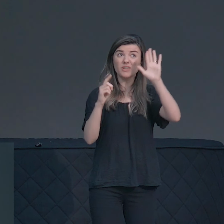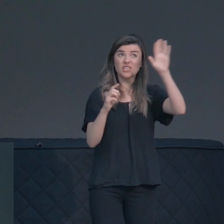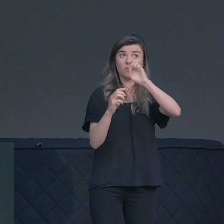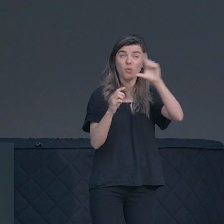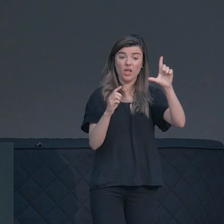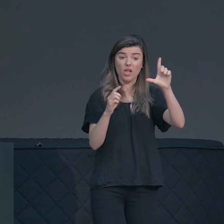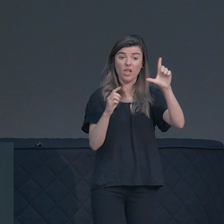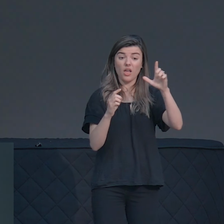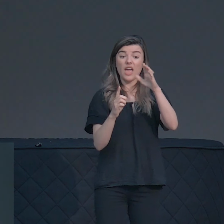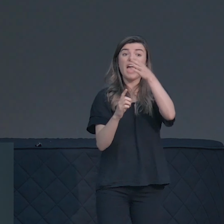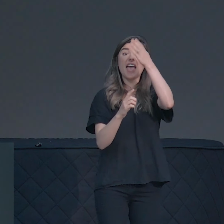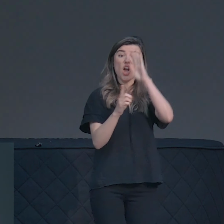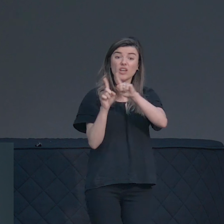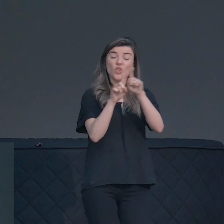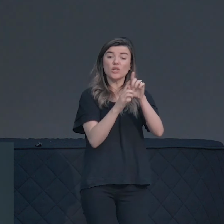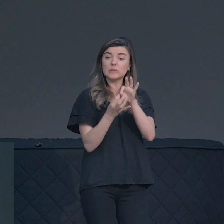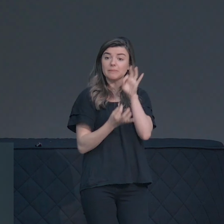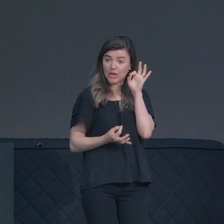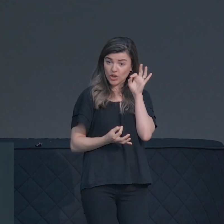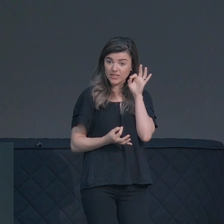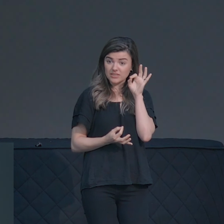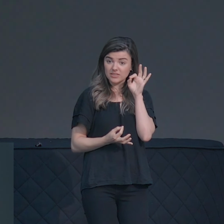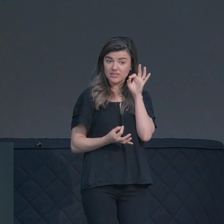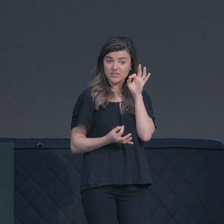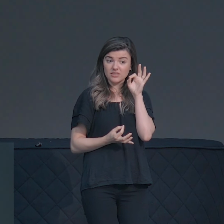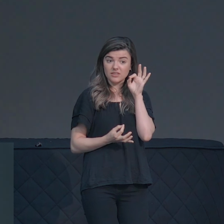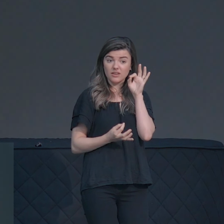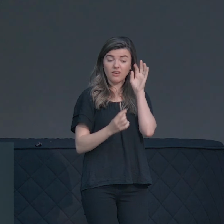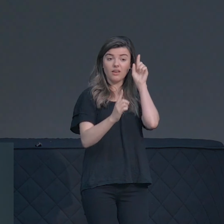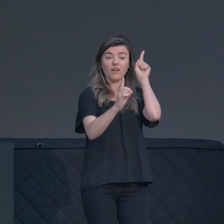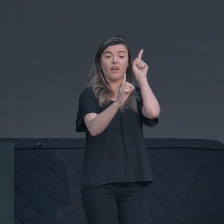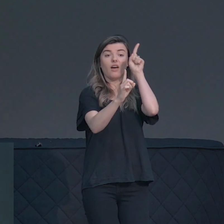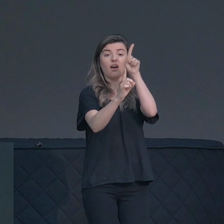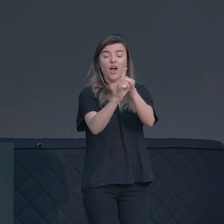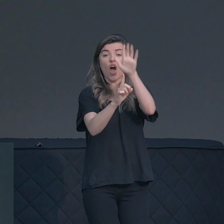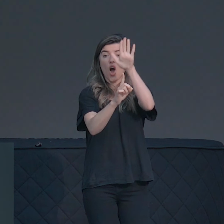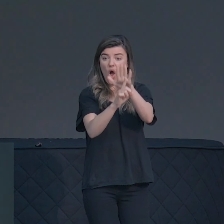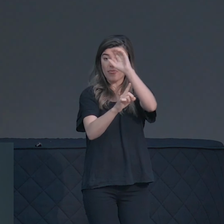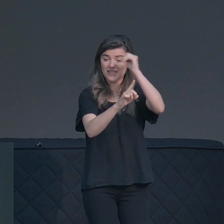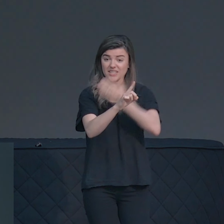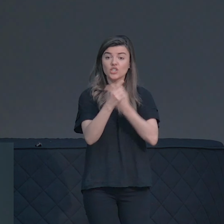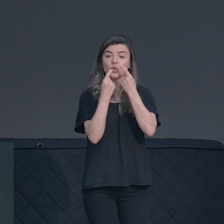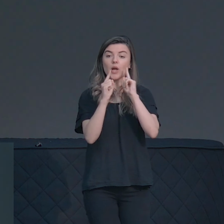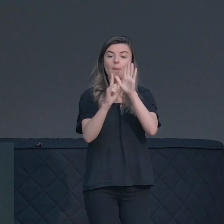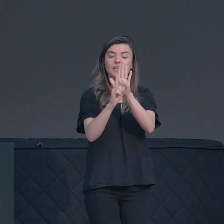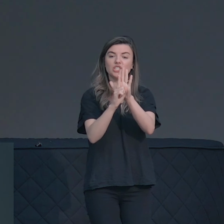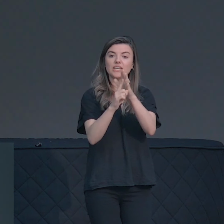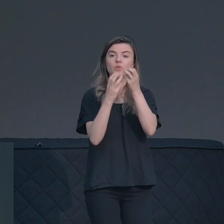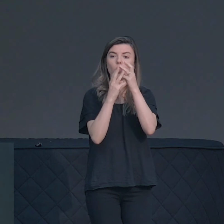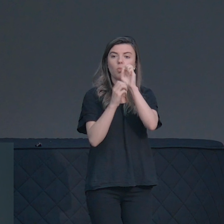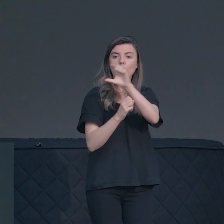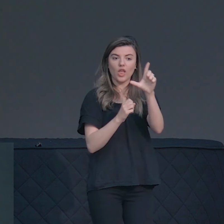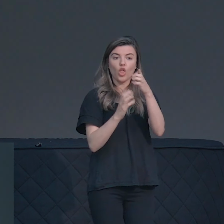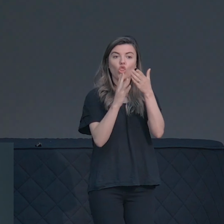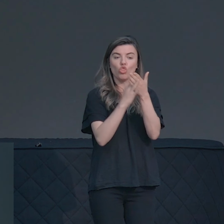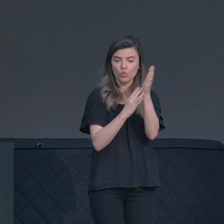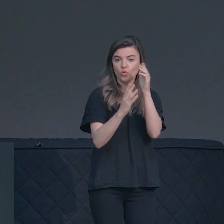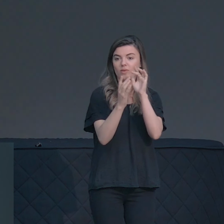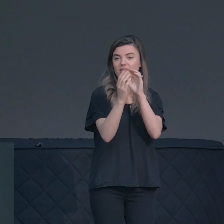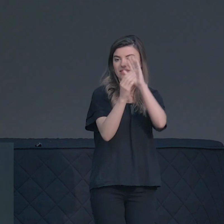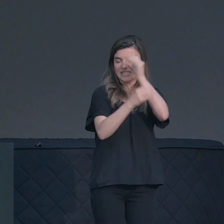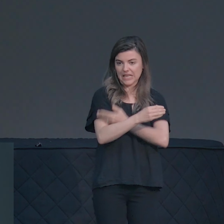And God is the Holy Spirit, descended on the Son to accomplish the will of the Father in and through the